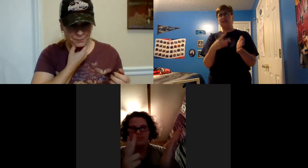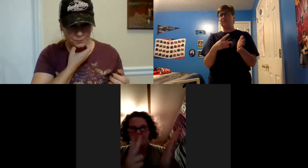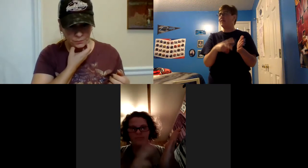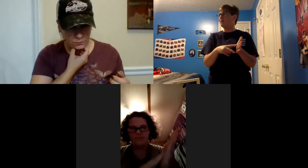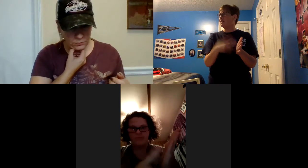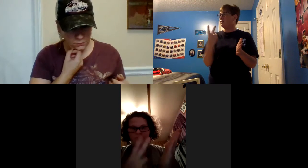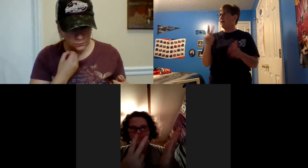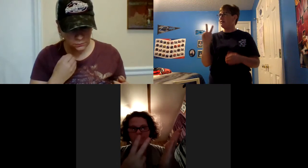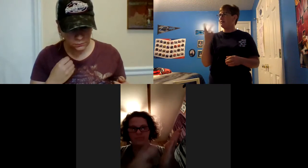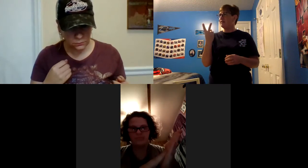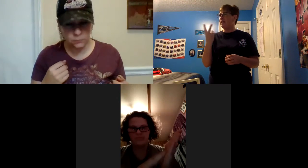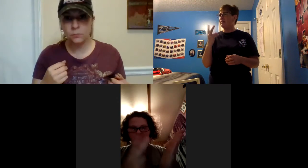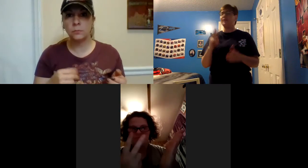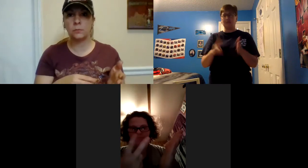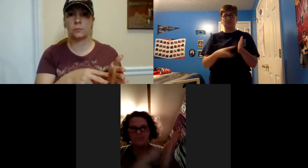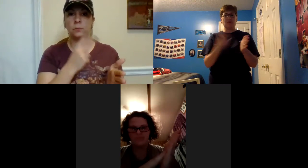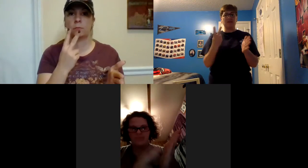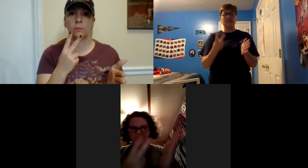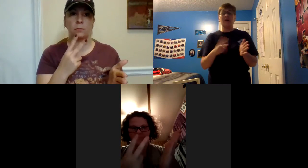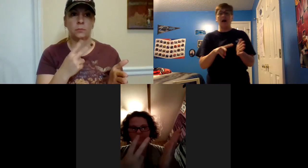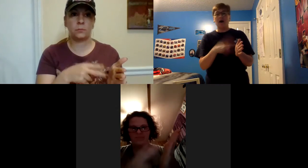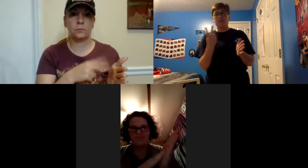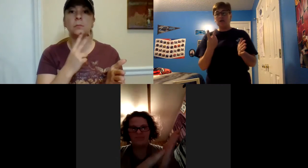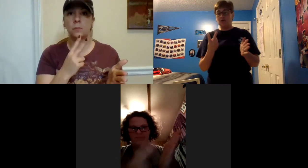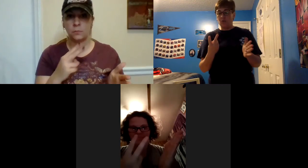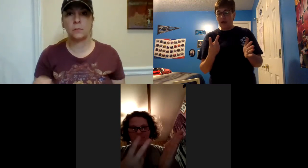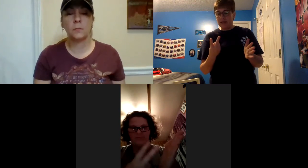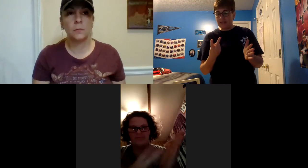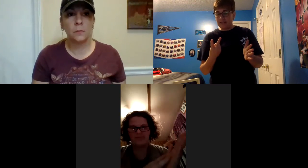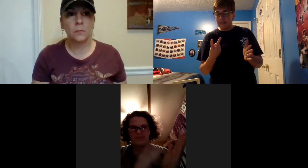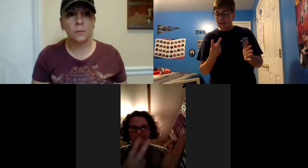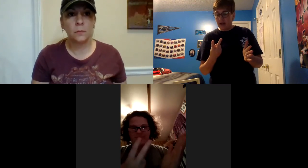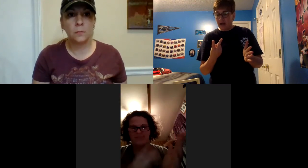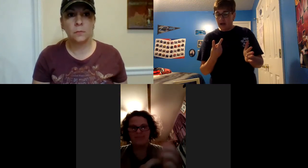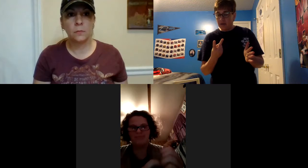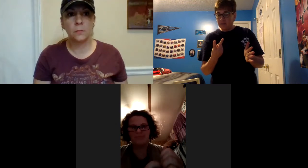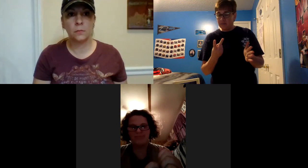Yeah, I think I was like twice, second. Yeah, twice. Twice.